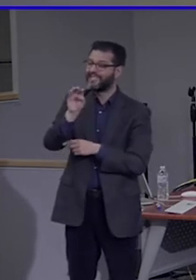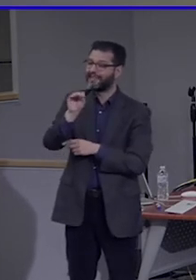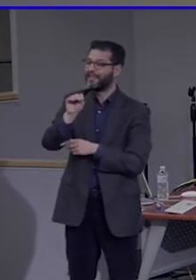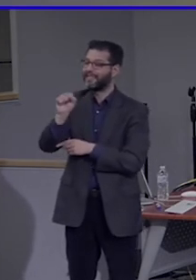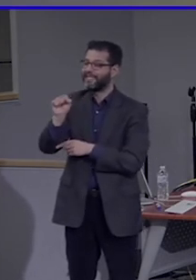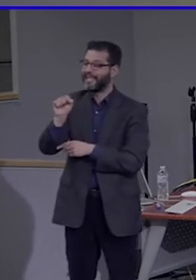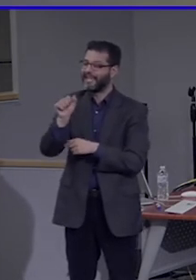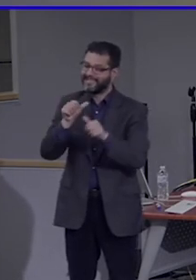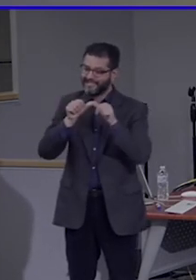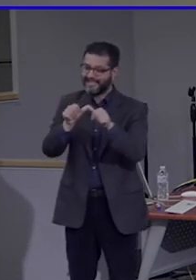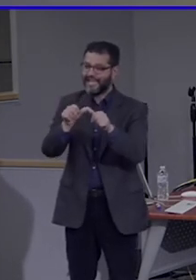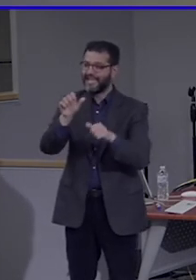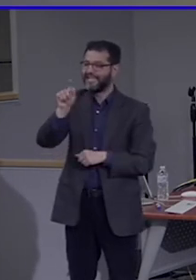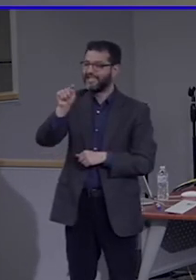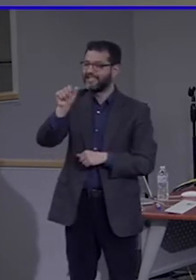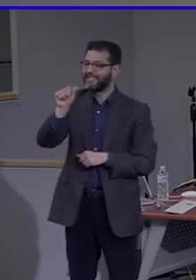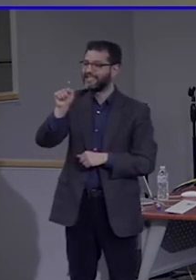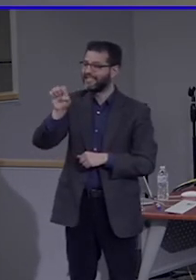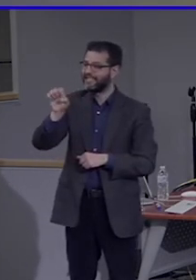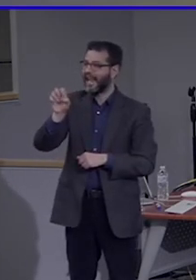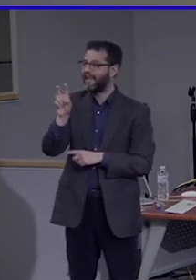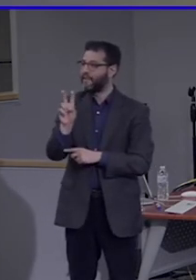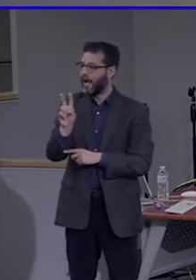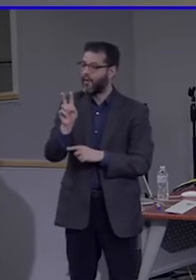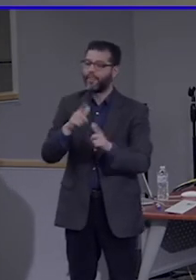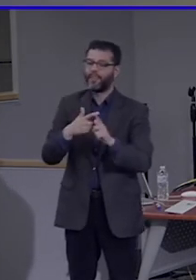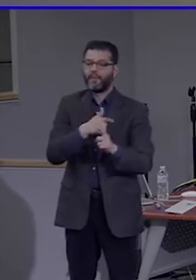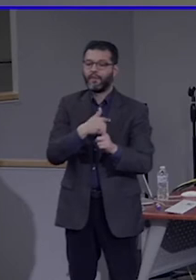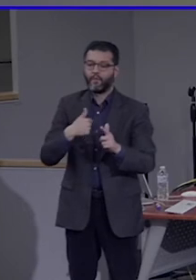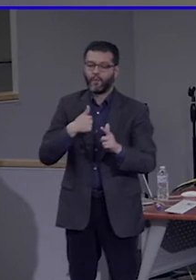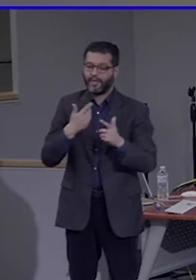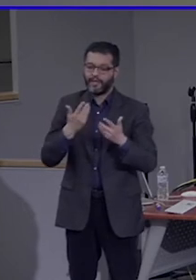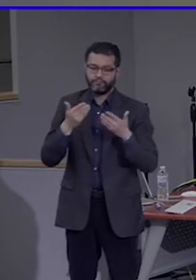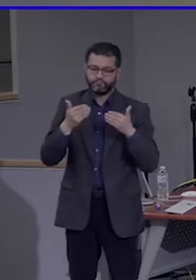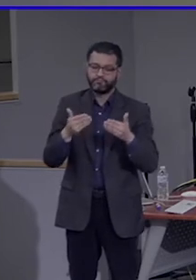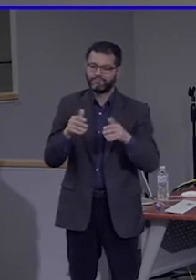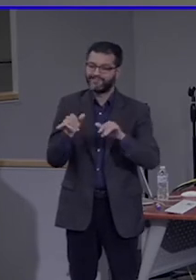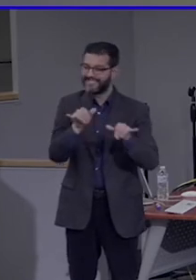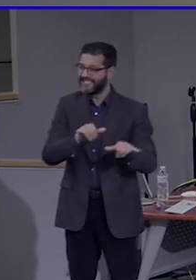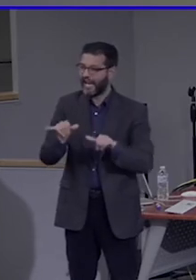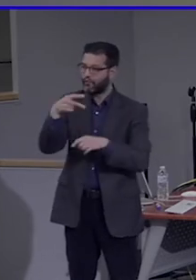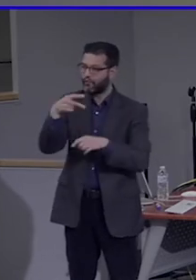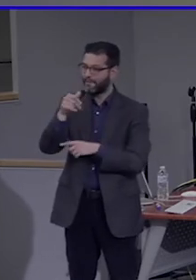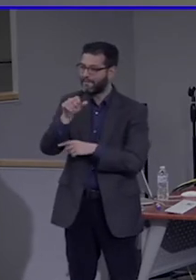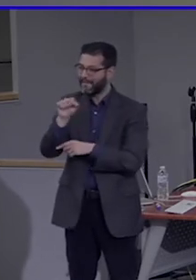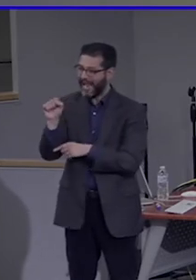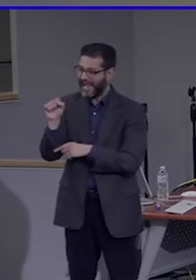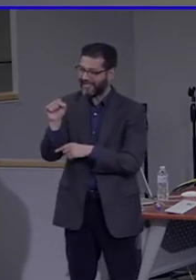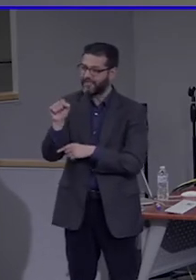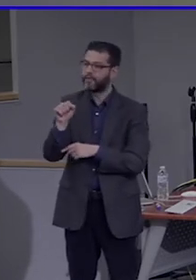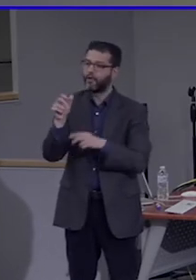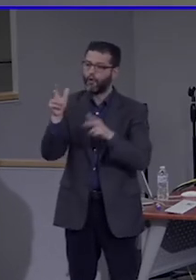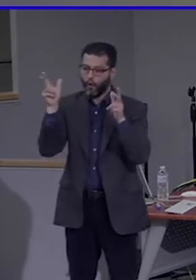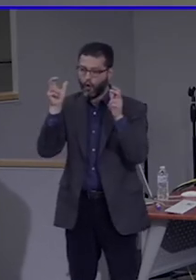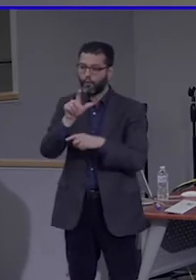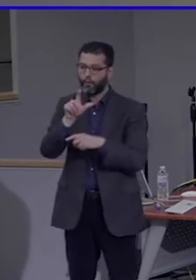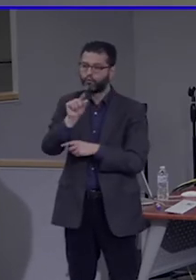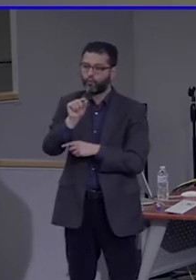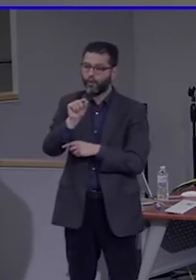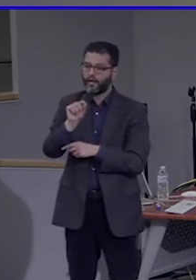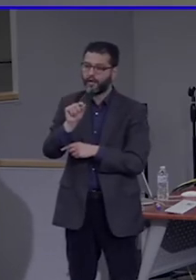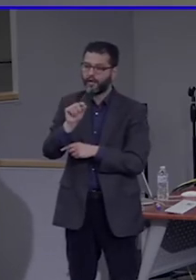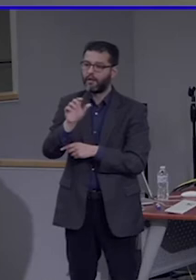and we used standard passive oddball 128 channel net so this is I'm just going